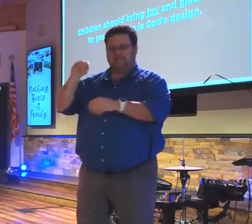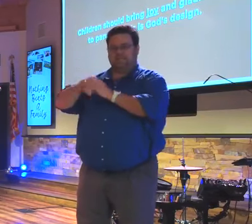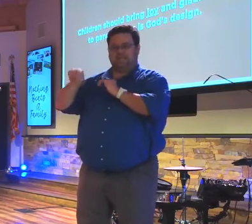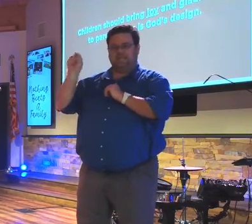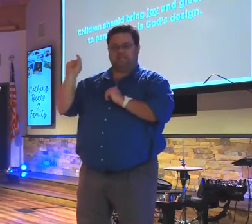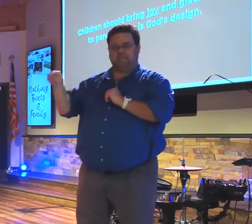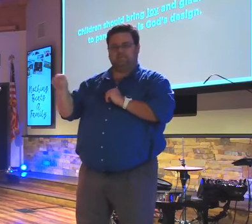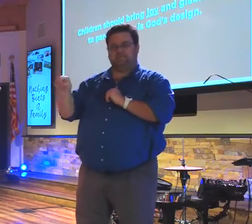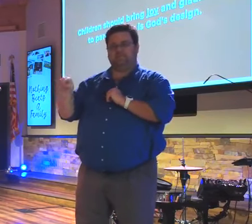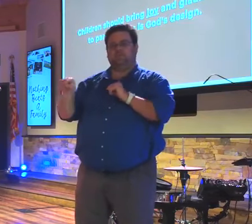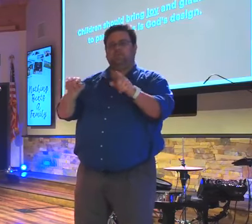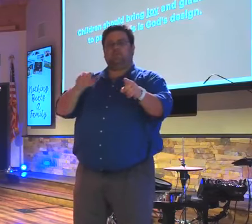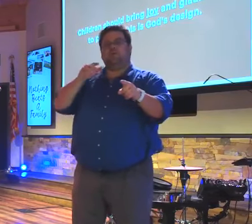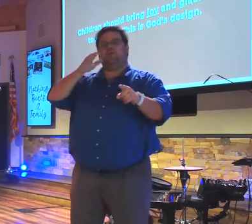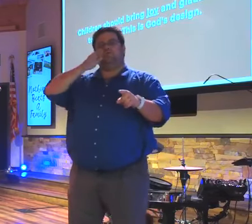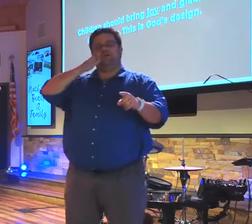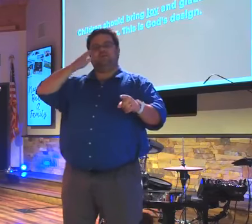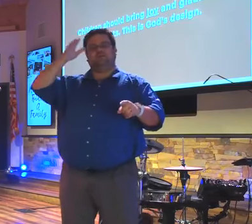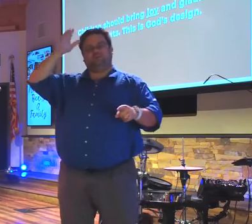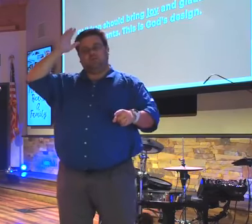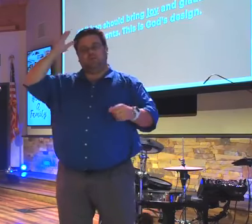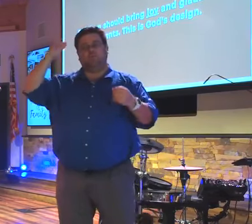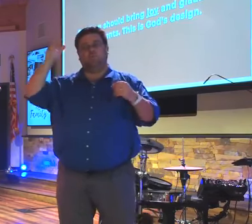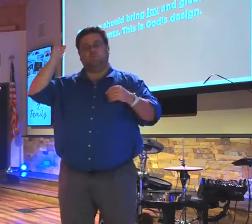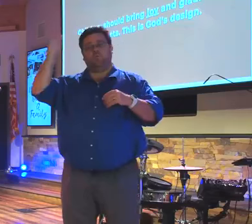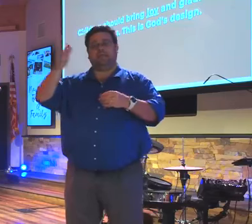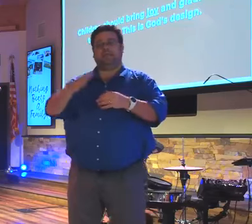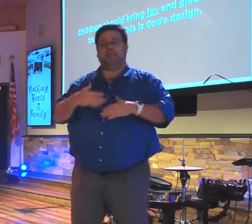Your father and your mother will be glad.